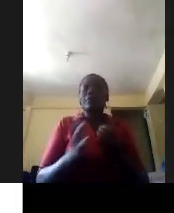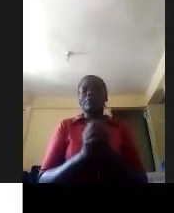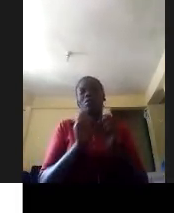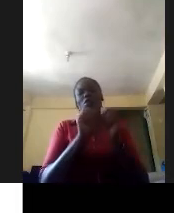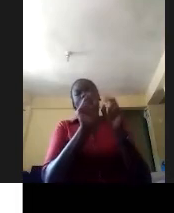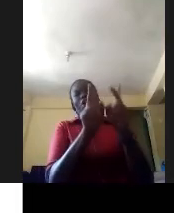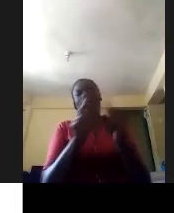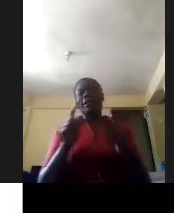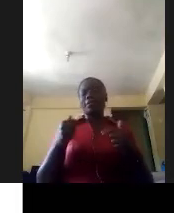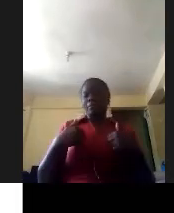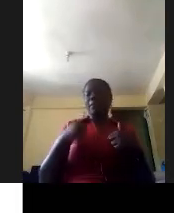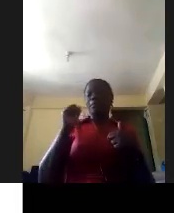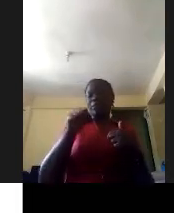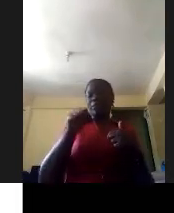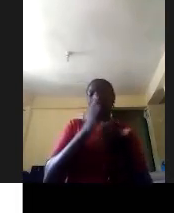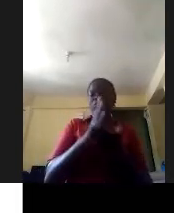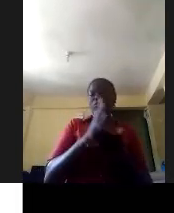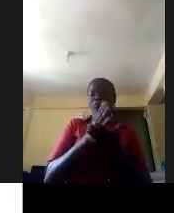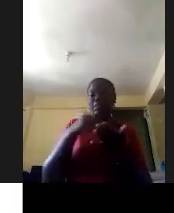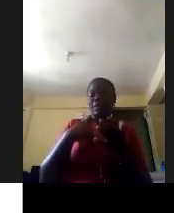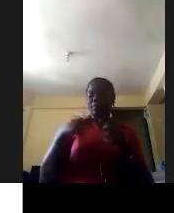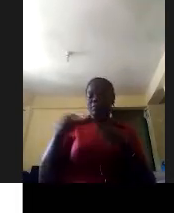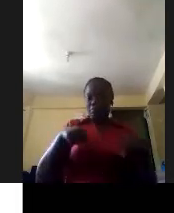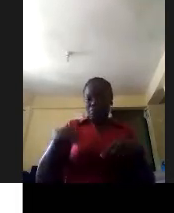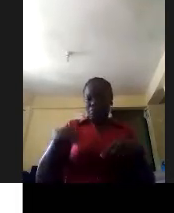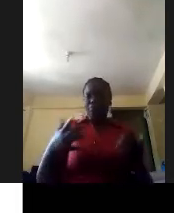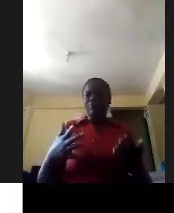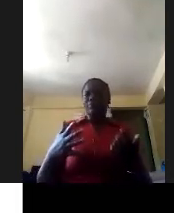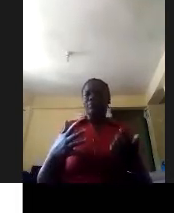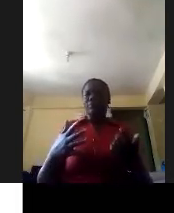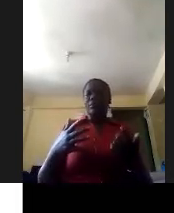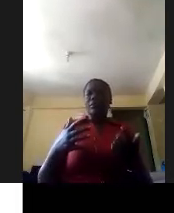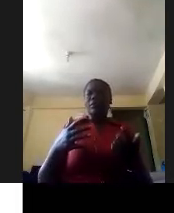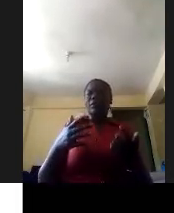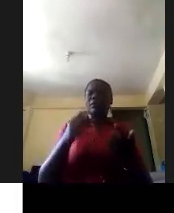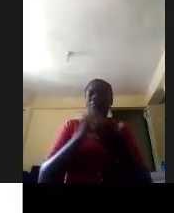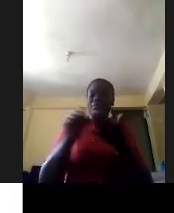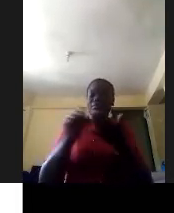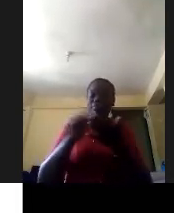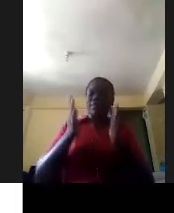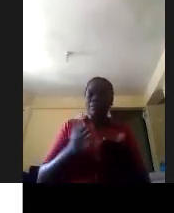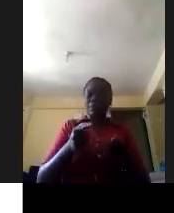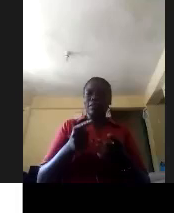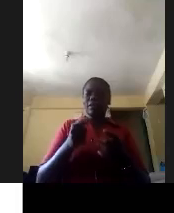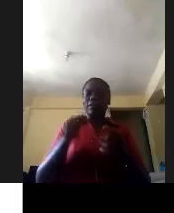I would admit that I'm a bit tense, that I'm a moderator for this, and it has to go well. I would say I'm happy that I was given this